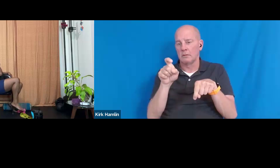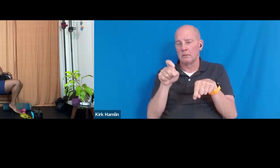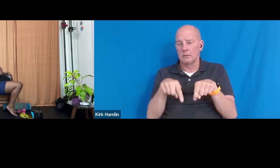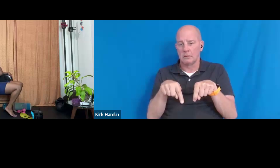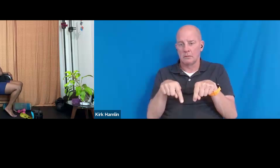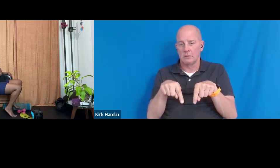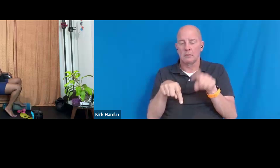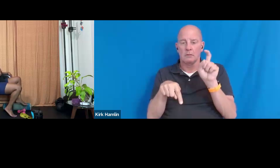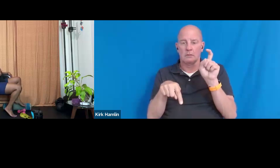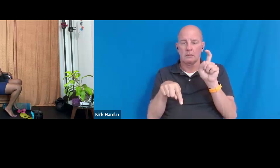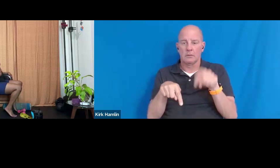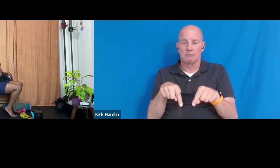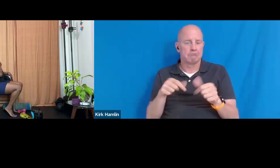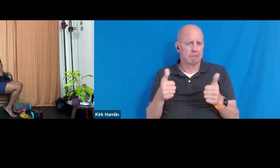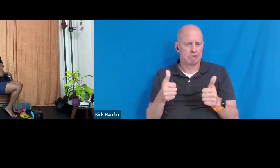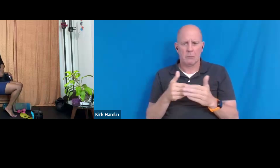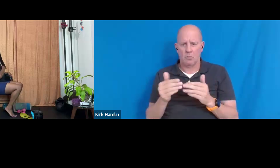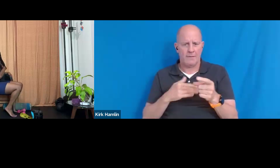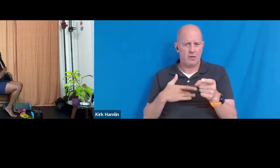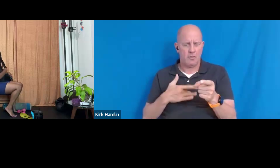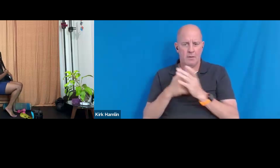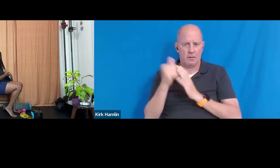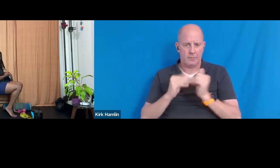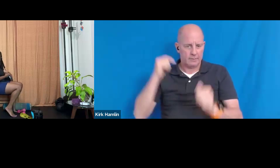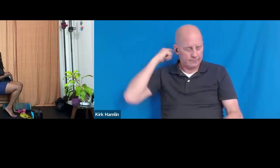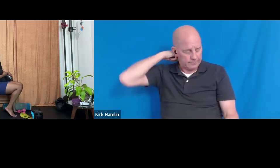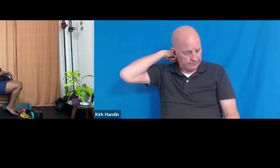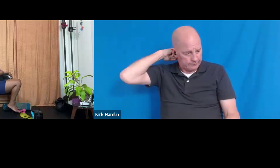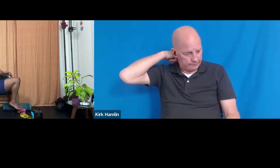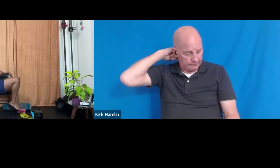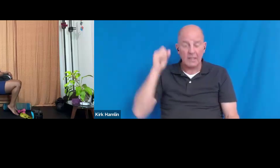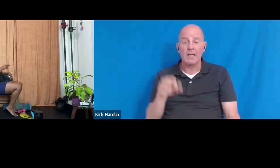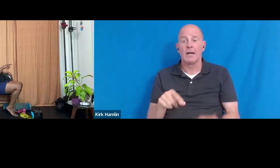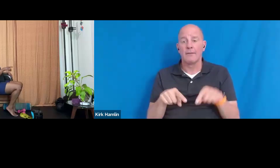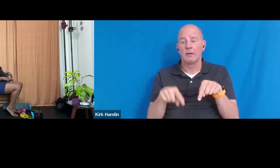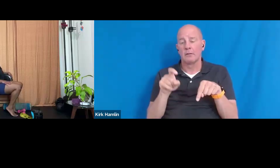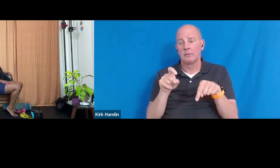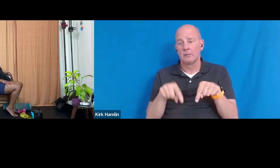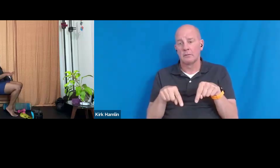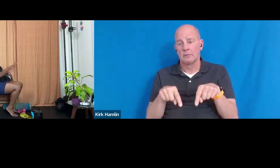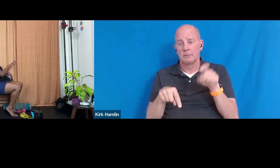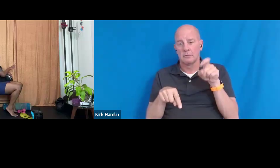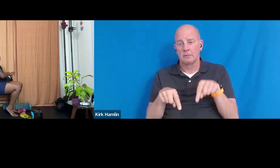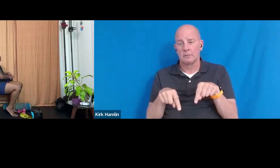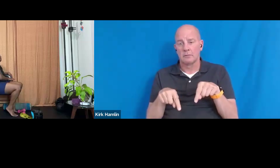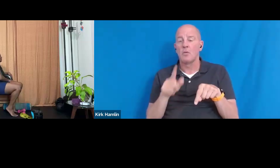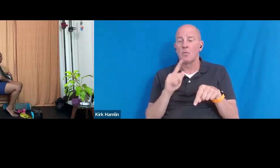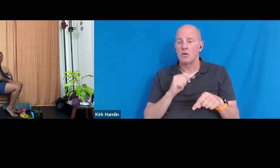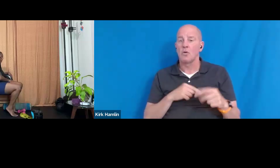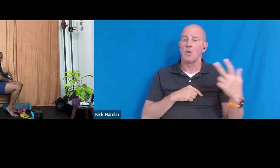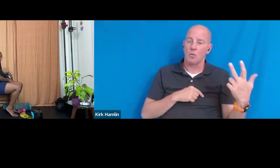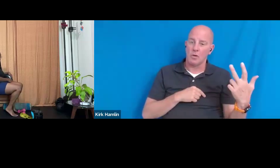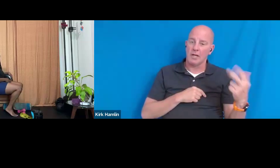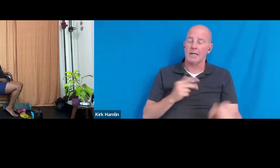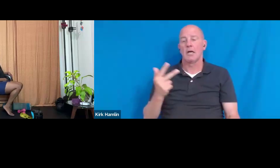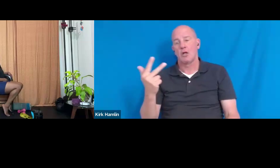time. Whatever makes the most sense. If you're doing one at a time, instead of doing 6, you'll do 3 on one side, 3 on